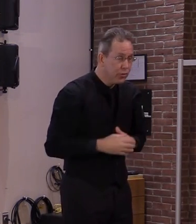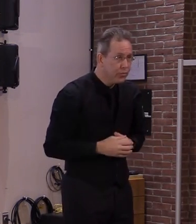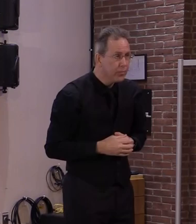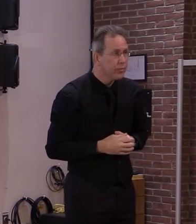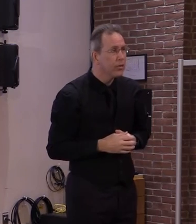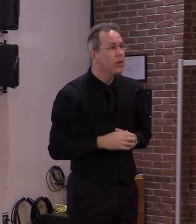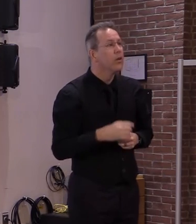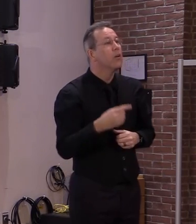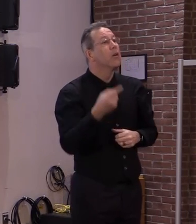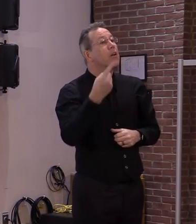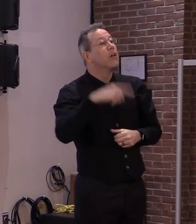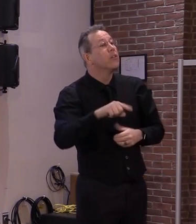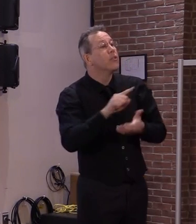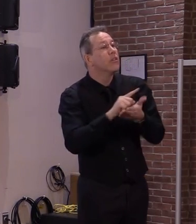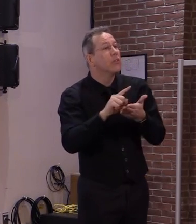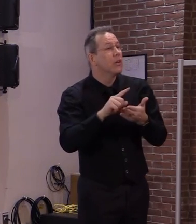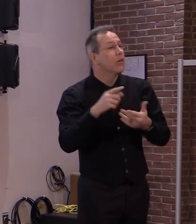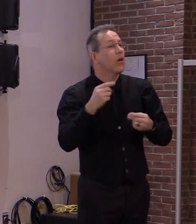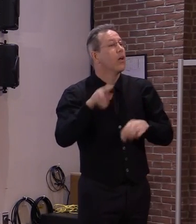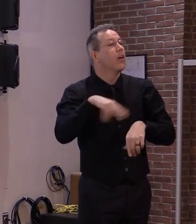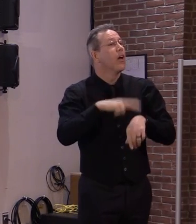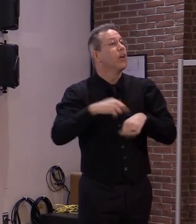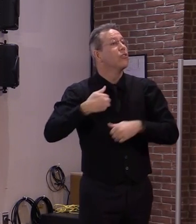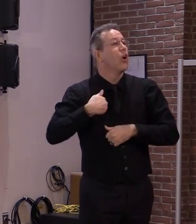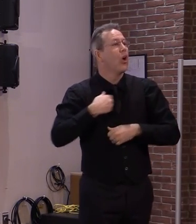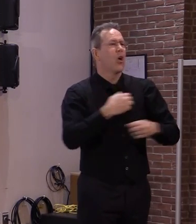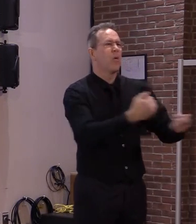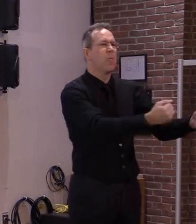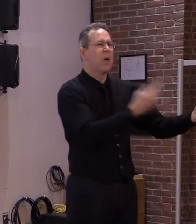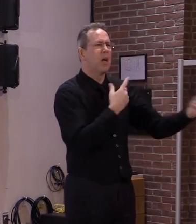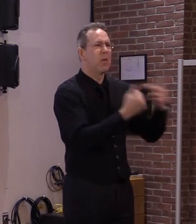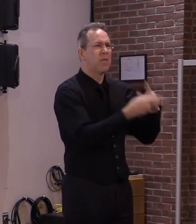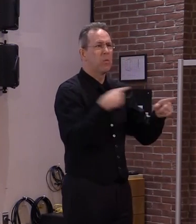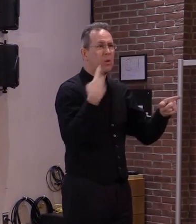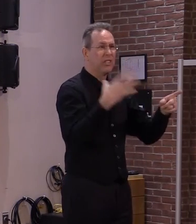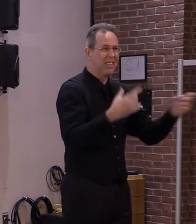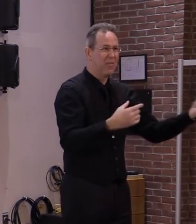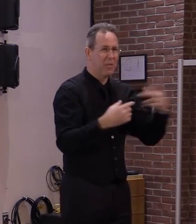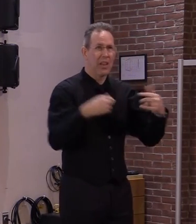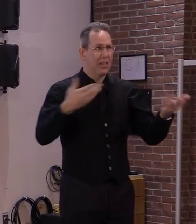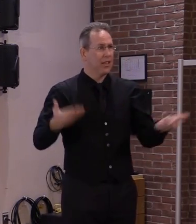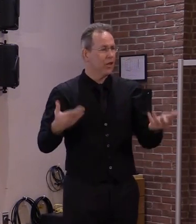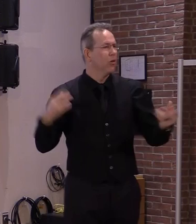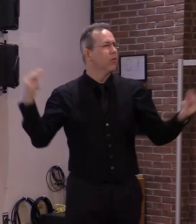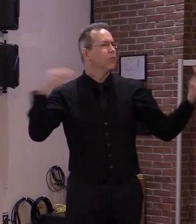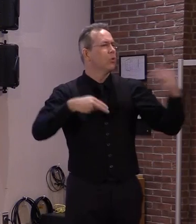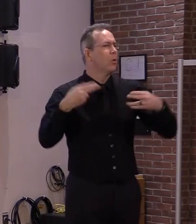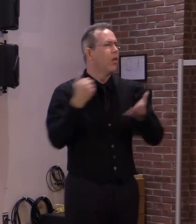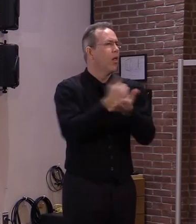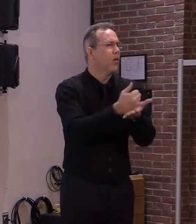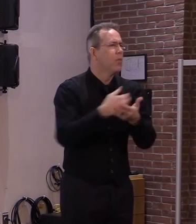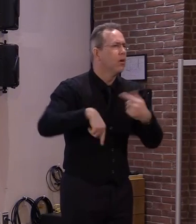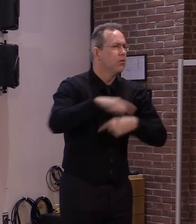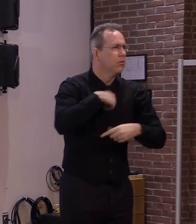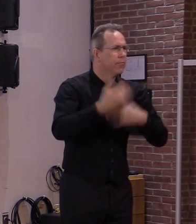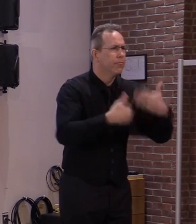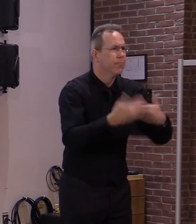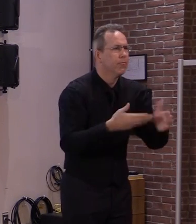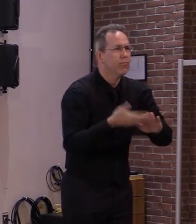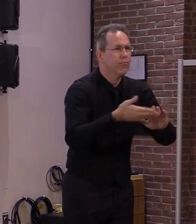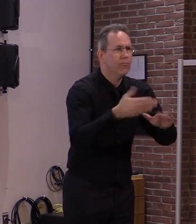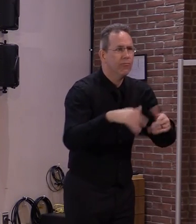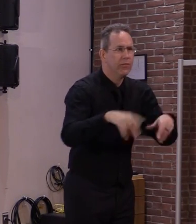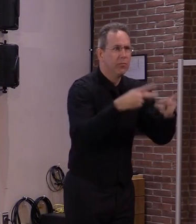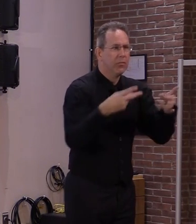they are needed. We are also planning for our larger deployment of the Guard personnel in the latter part of